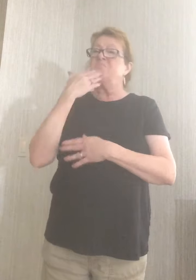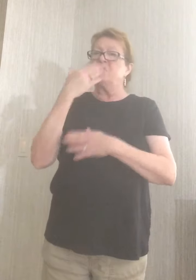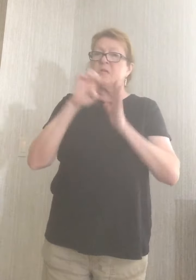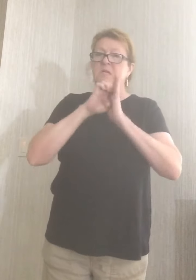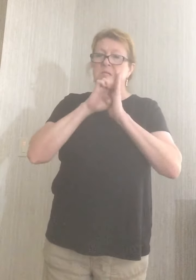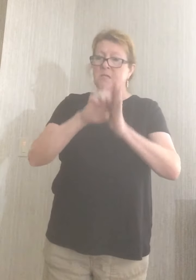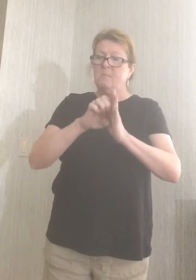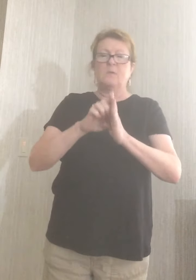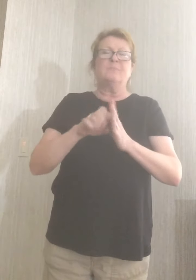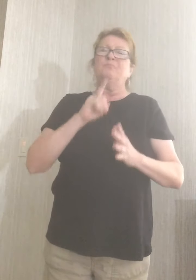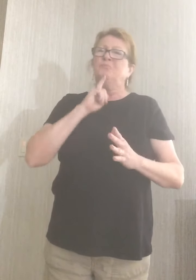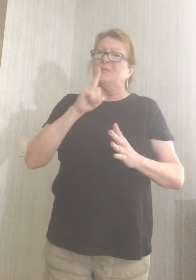of stones.